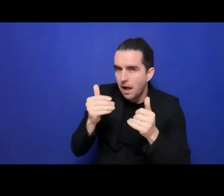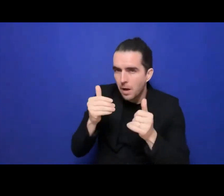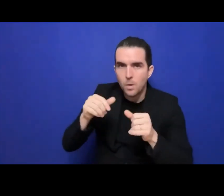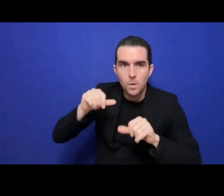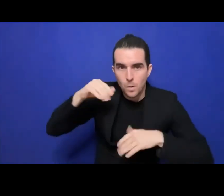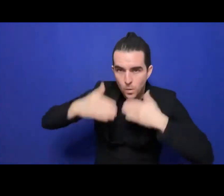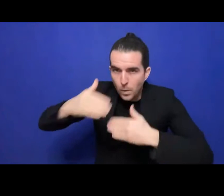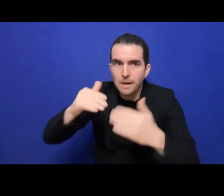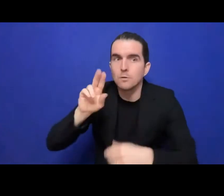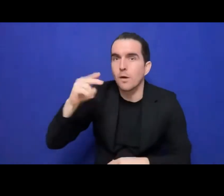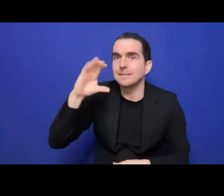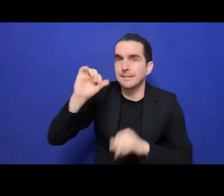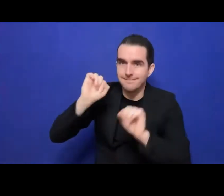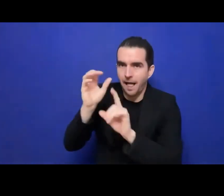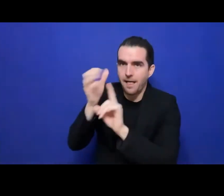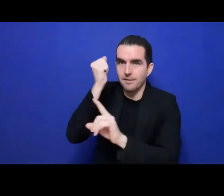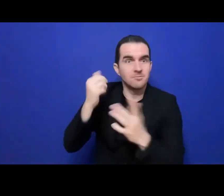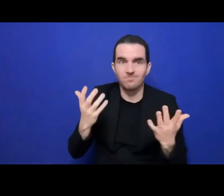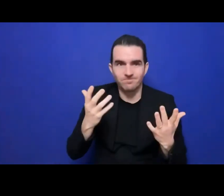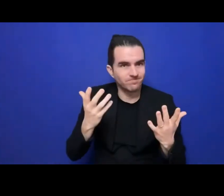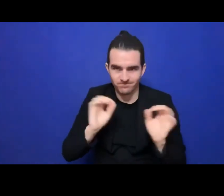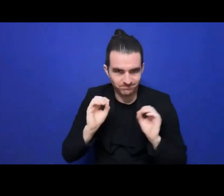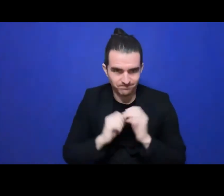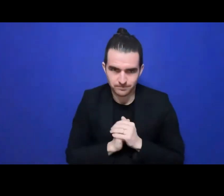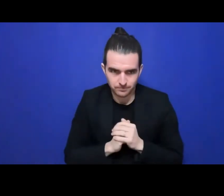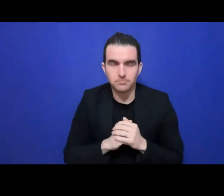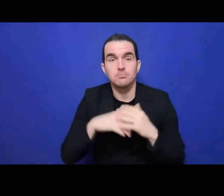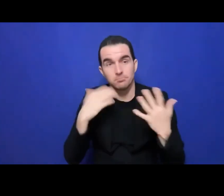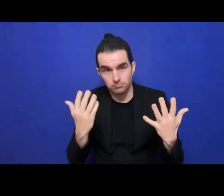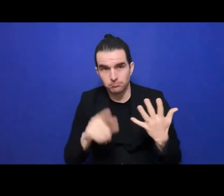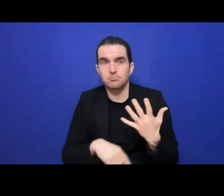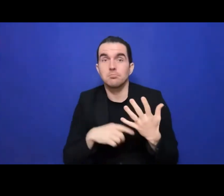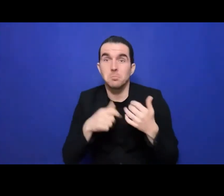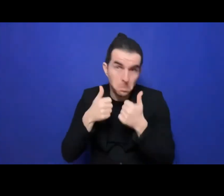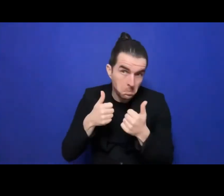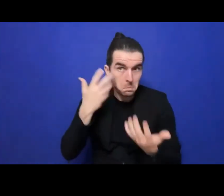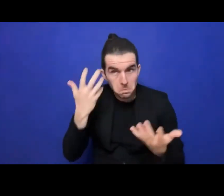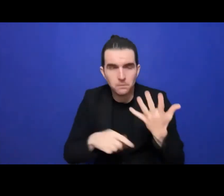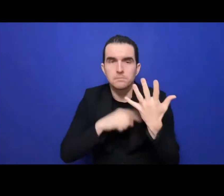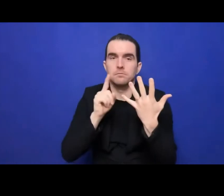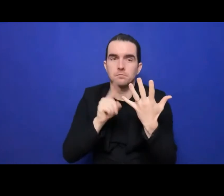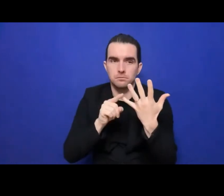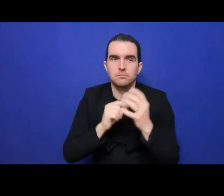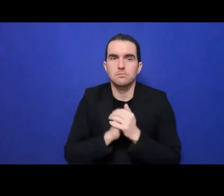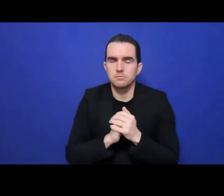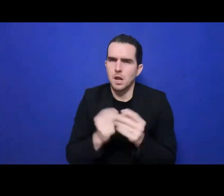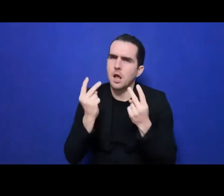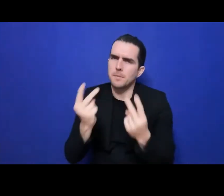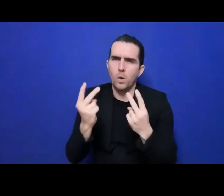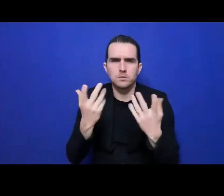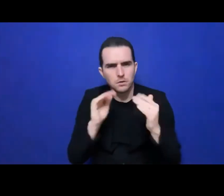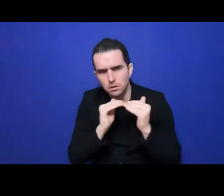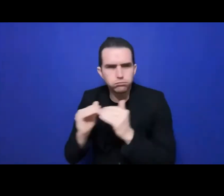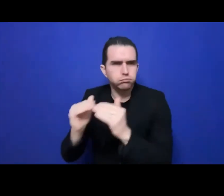is strongly acknowledged in government's UHC initiatives, but it needs to be operationalized far